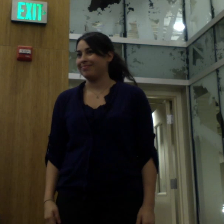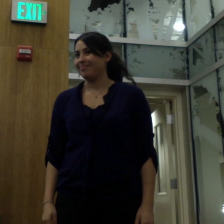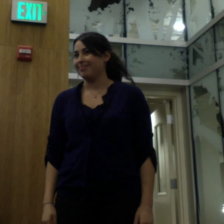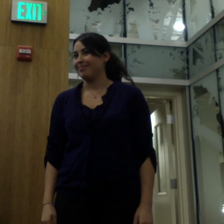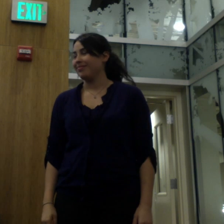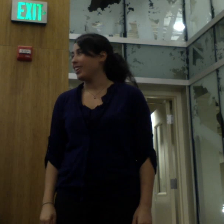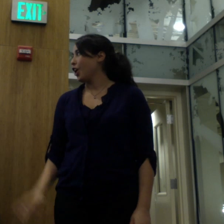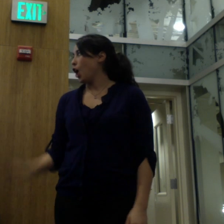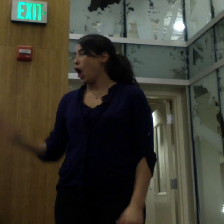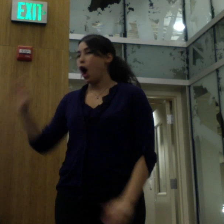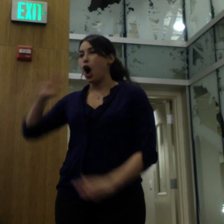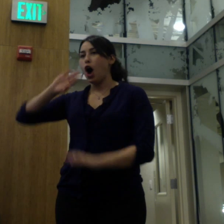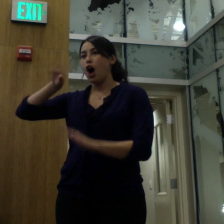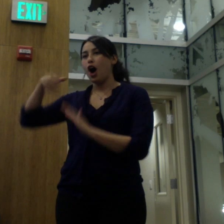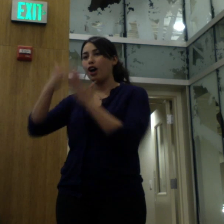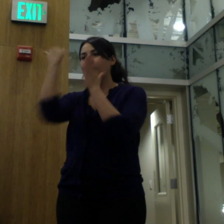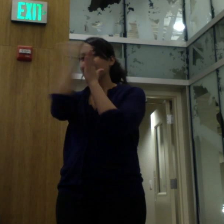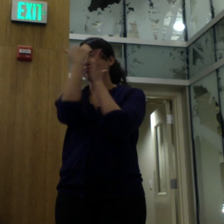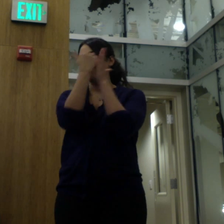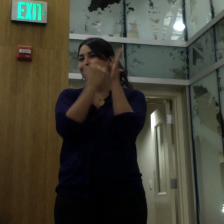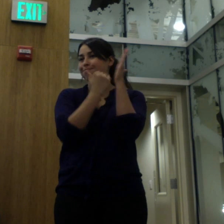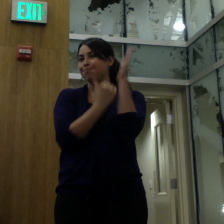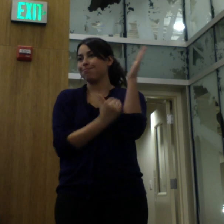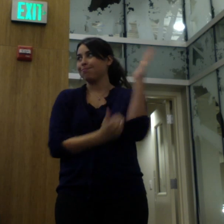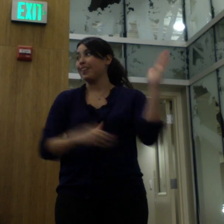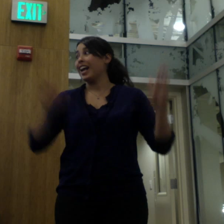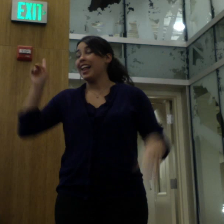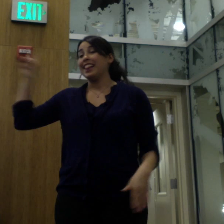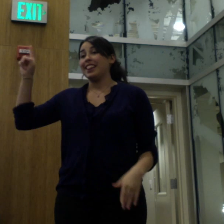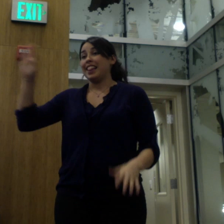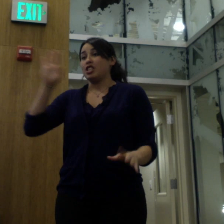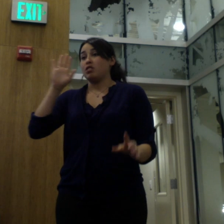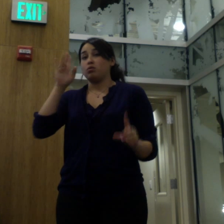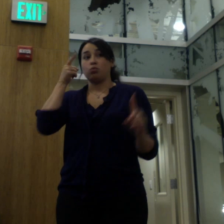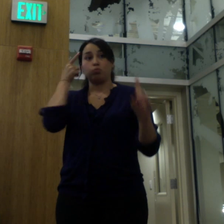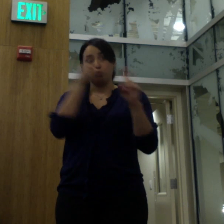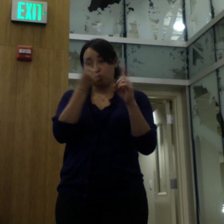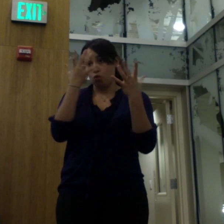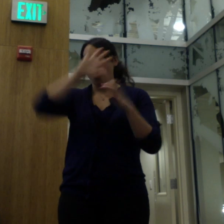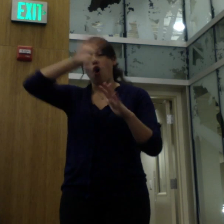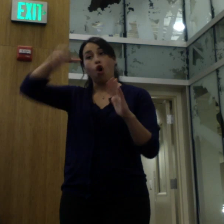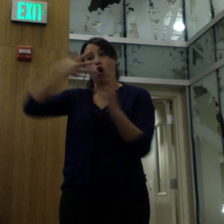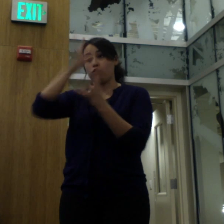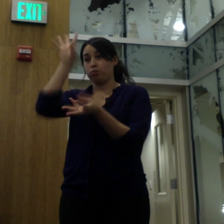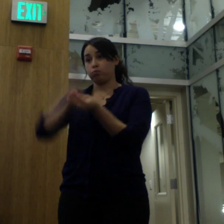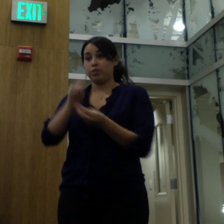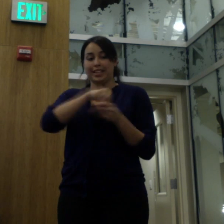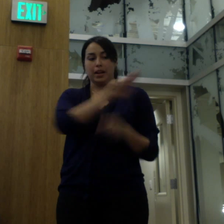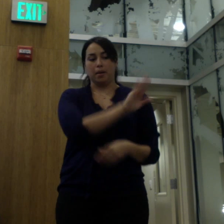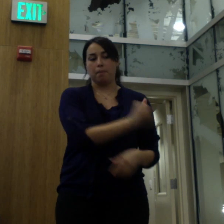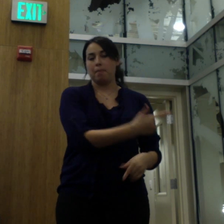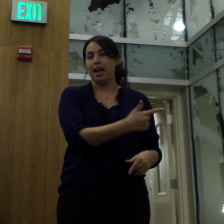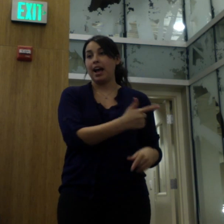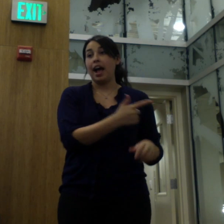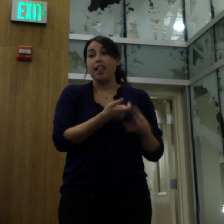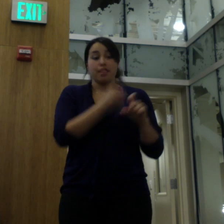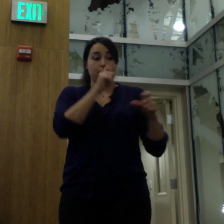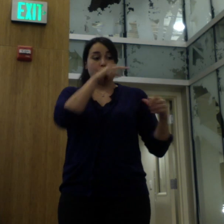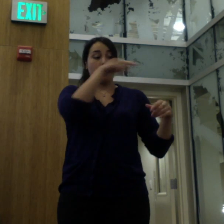extras. All of this is just like the core. And then from there, you would continue to